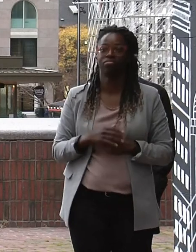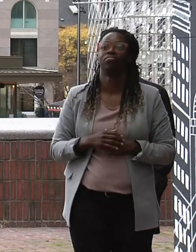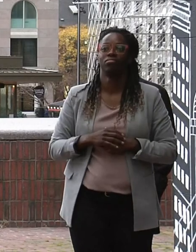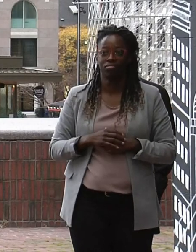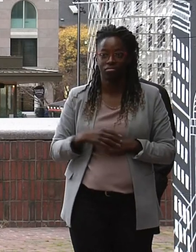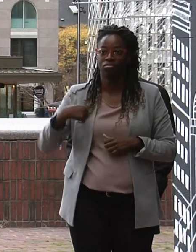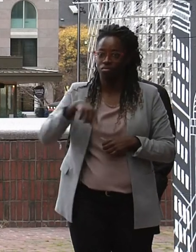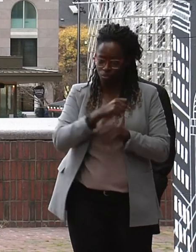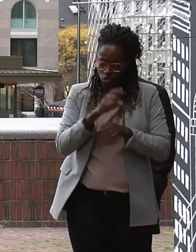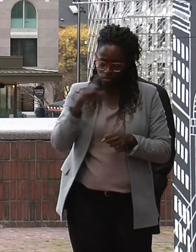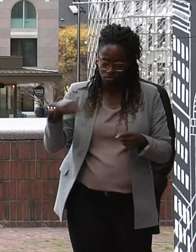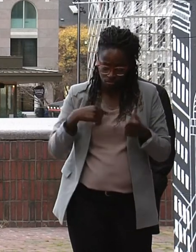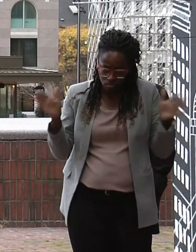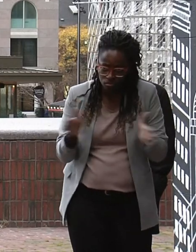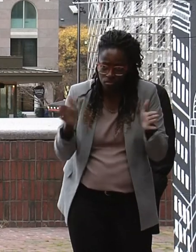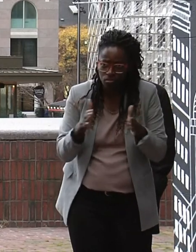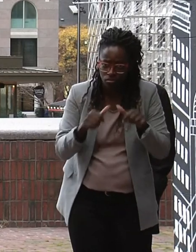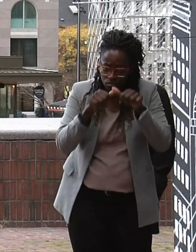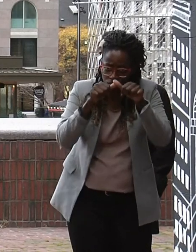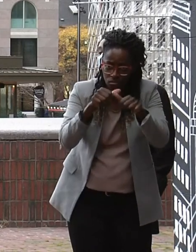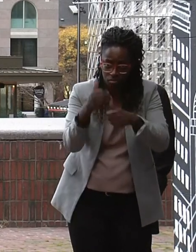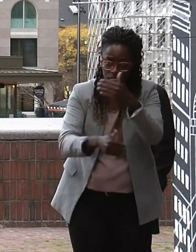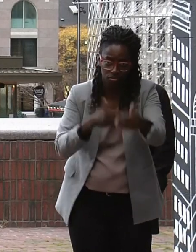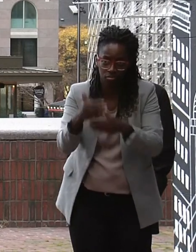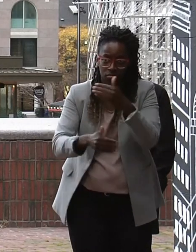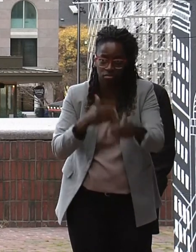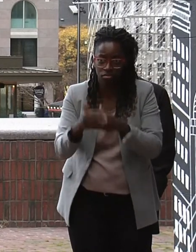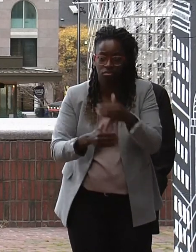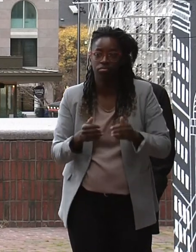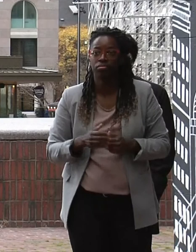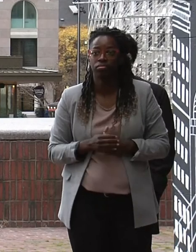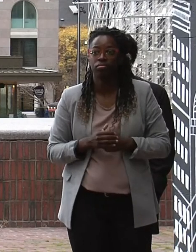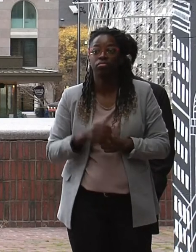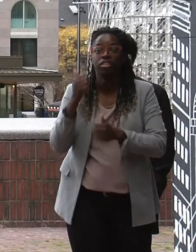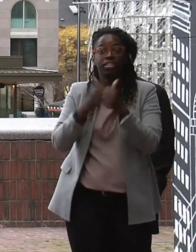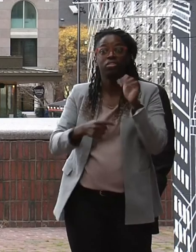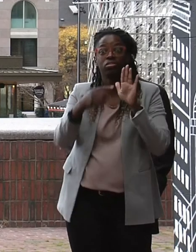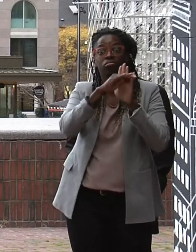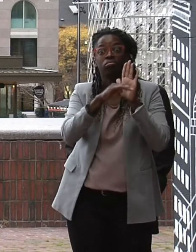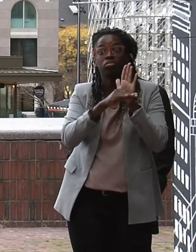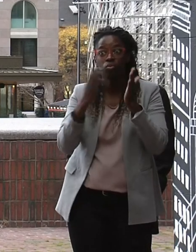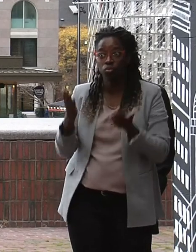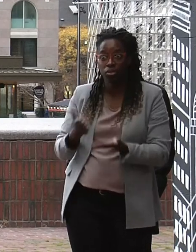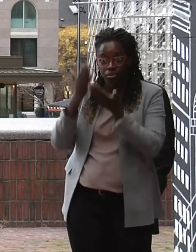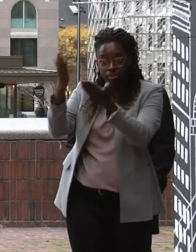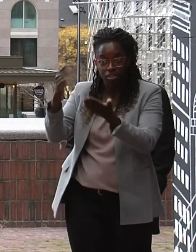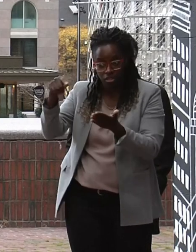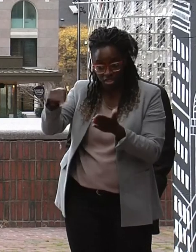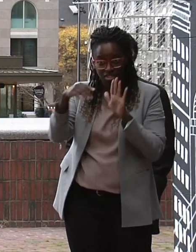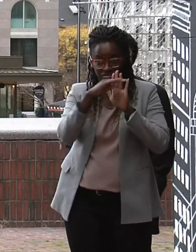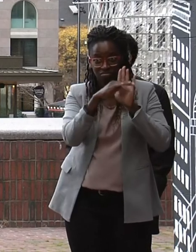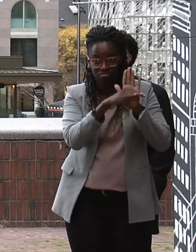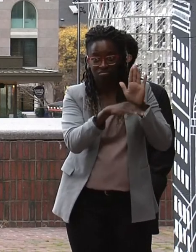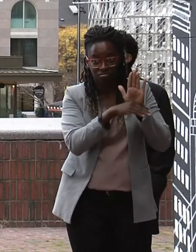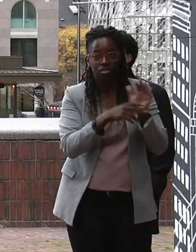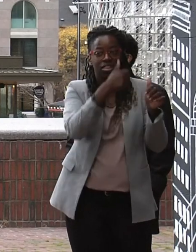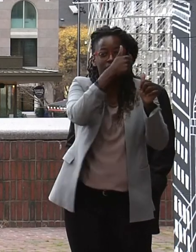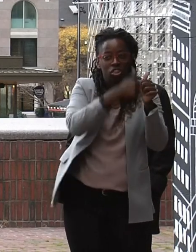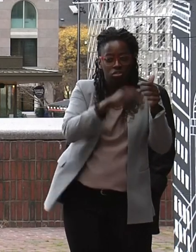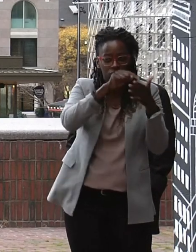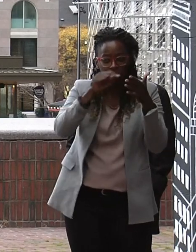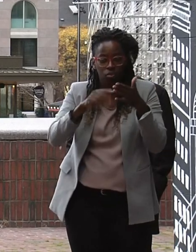So as each component of the recommendations moves through the implementation process, we fully expect